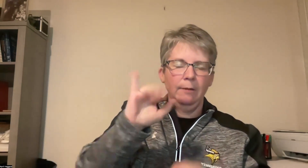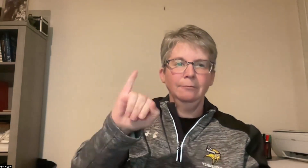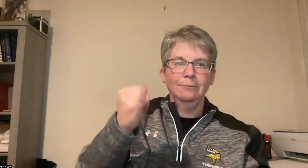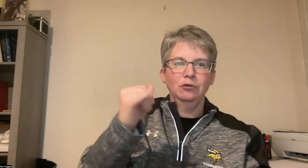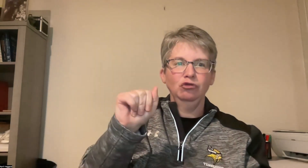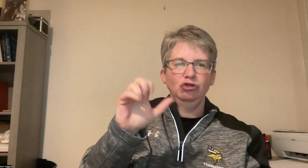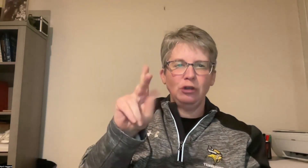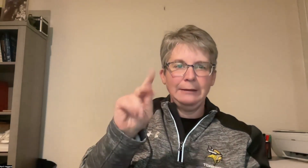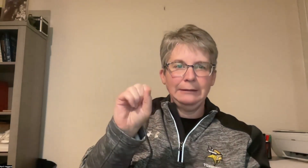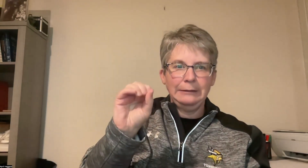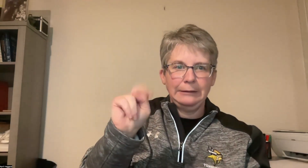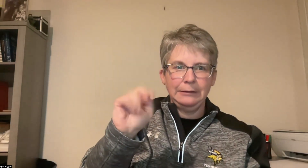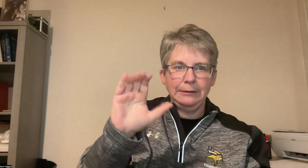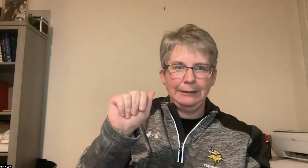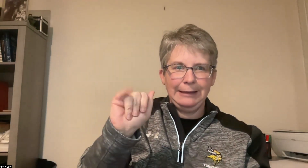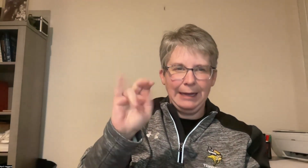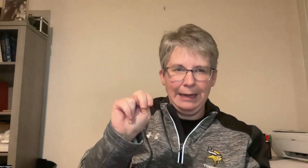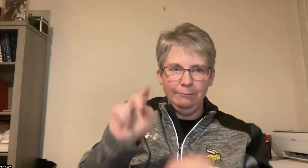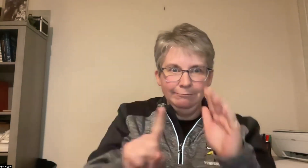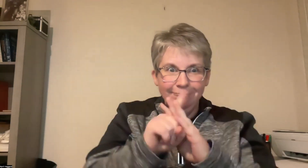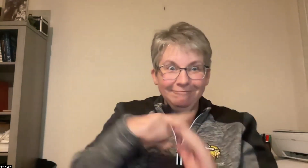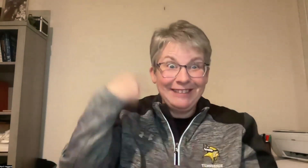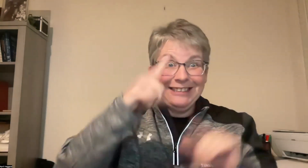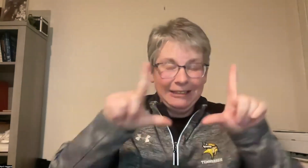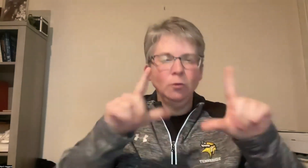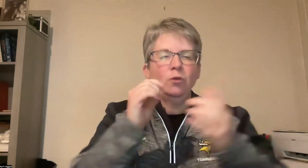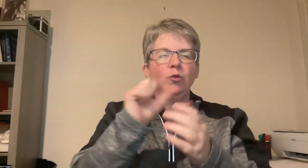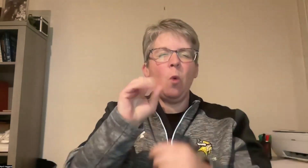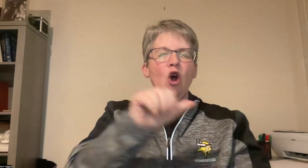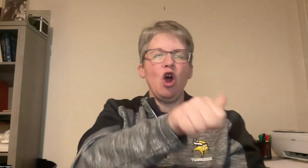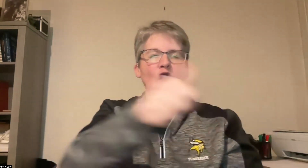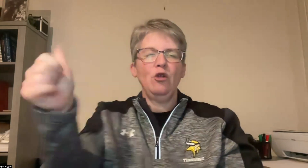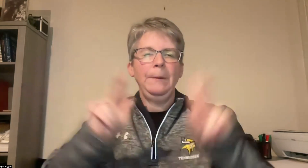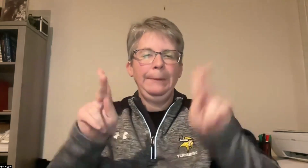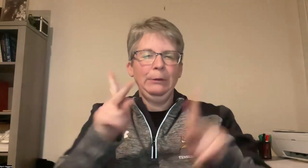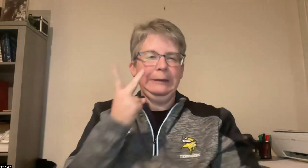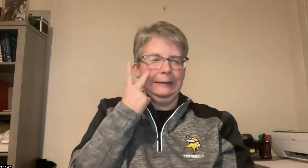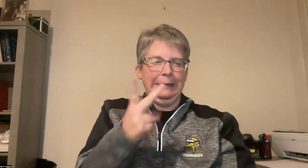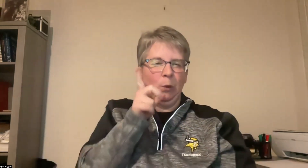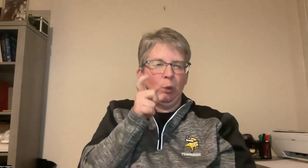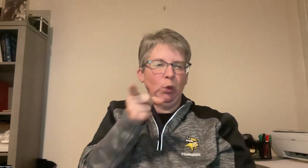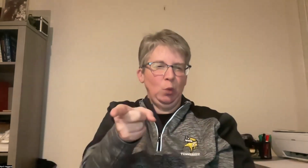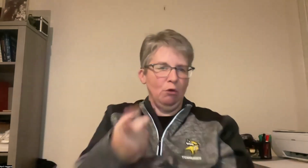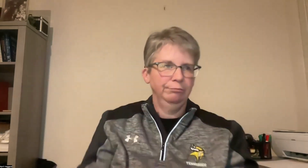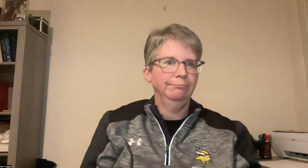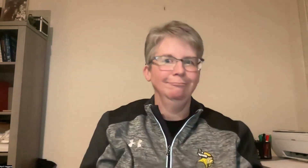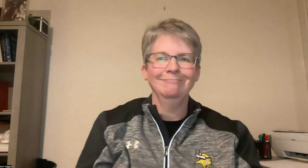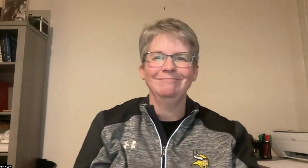And I would really appreciate it moving forward. Jackson, it came, if the other people could